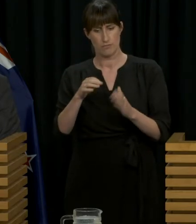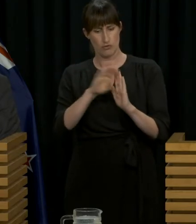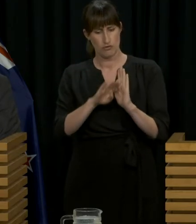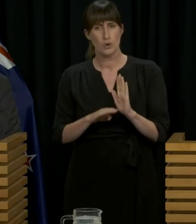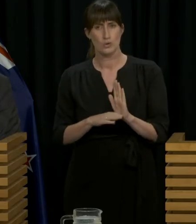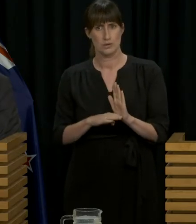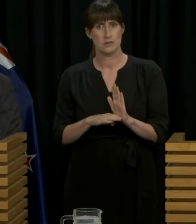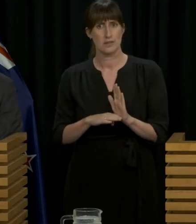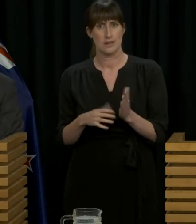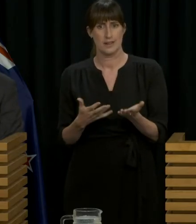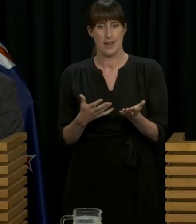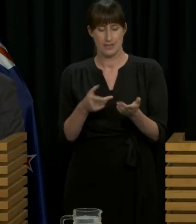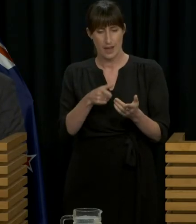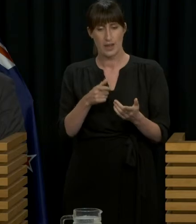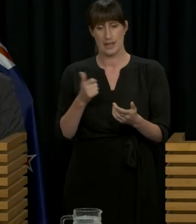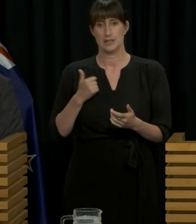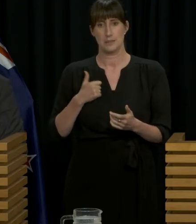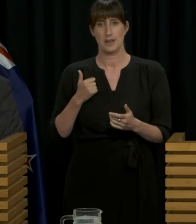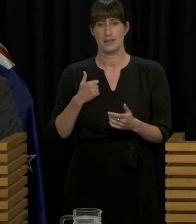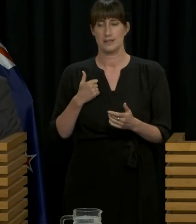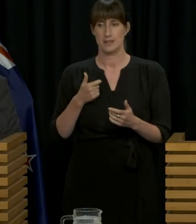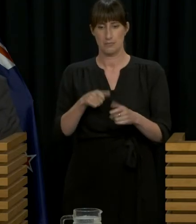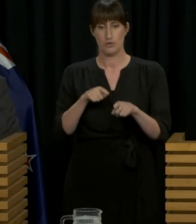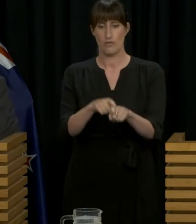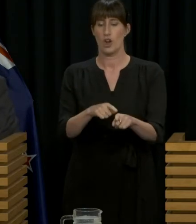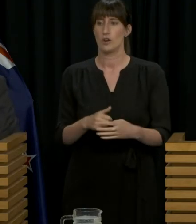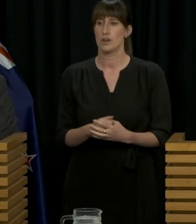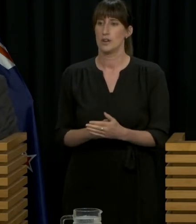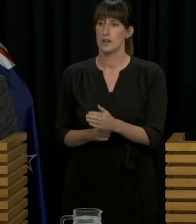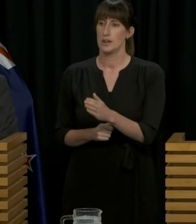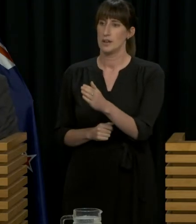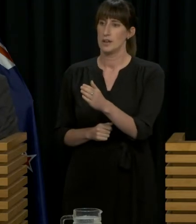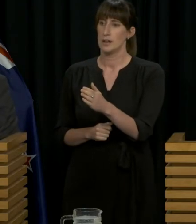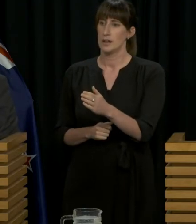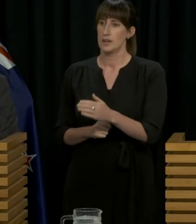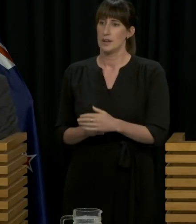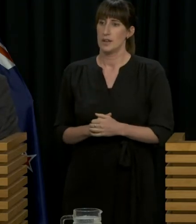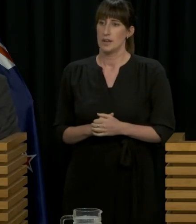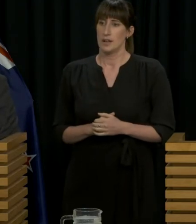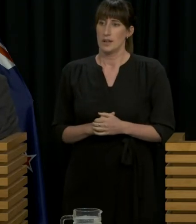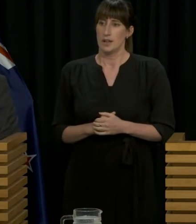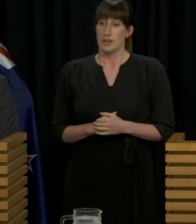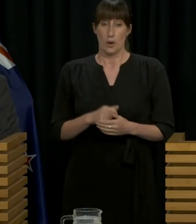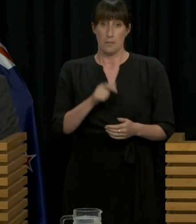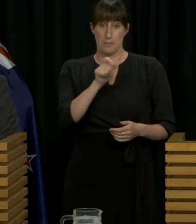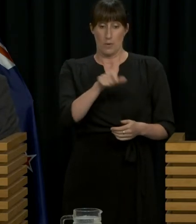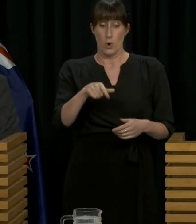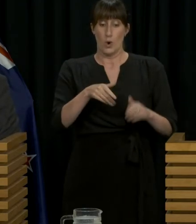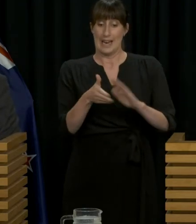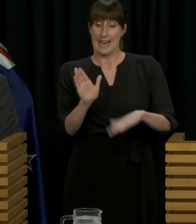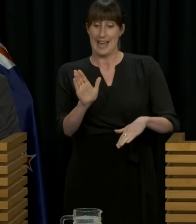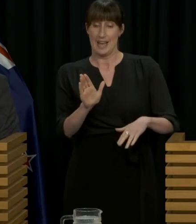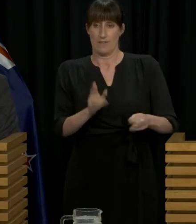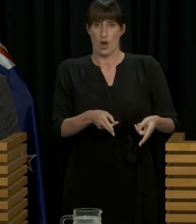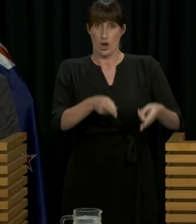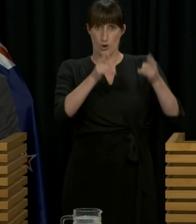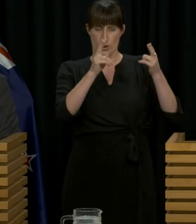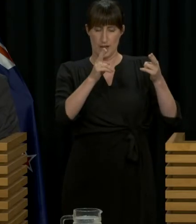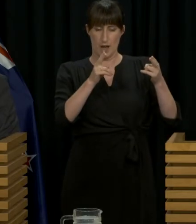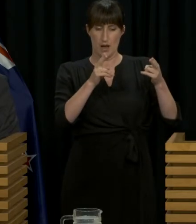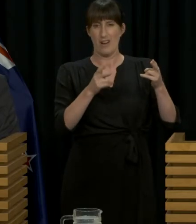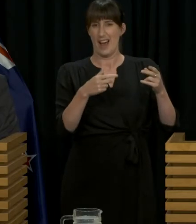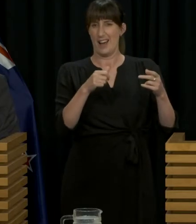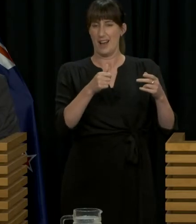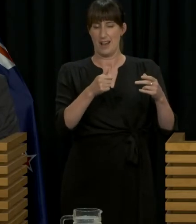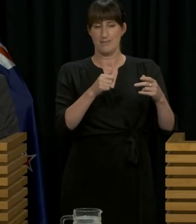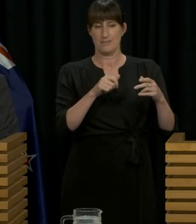are. The Prime Minister this morning said that they were looking at extra requirements for people coming out of managed isolation facilities. I was wondering if you might be